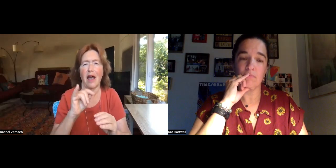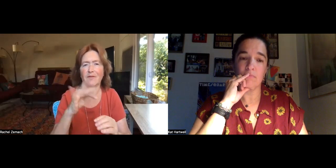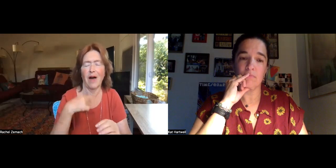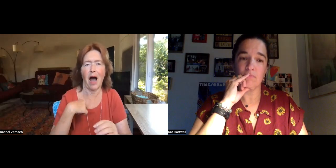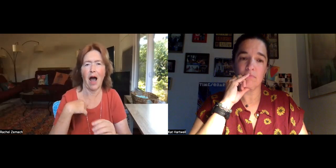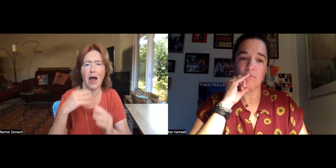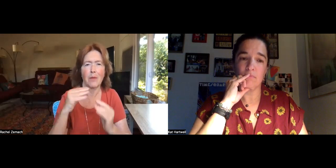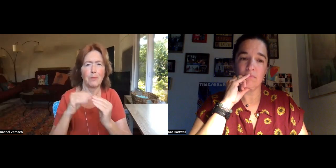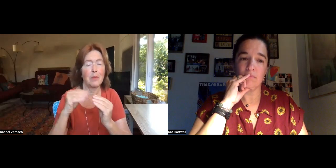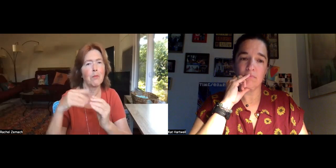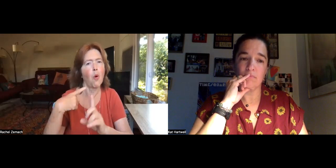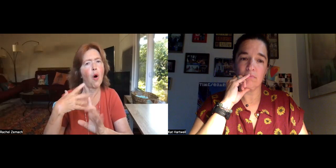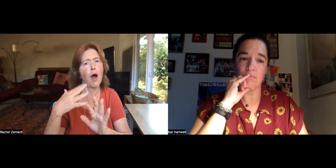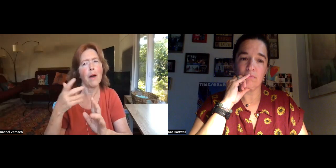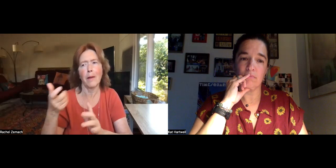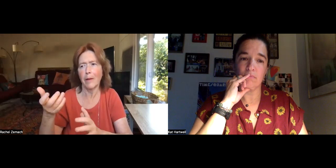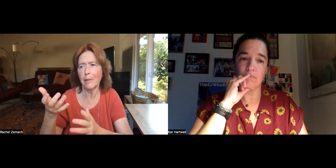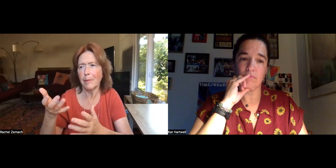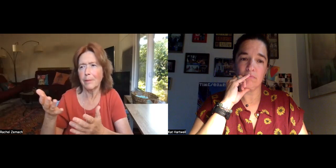If I had been more